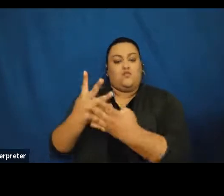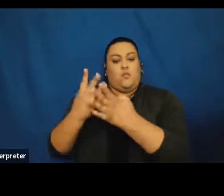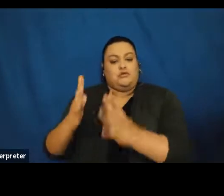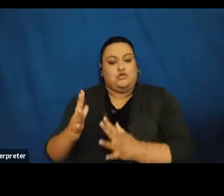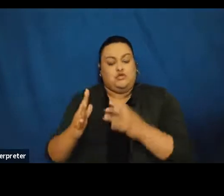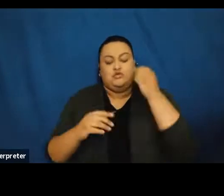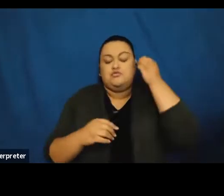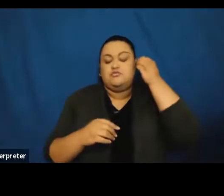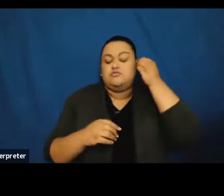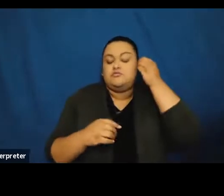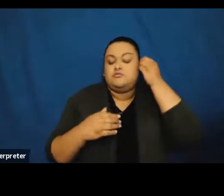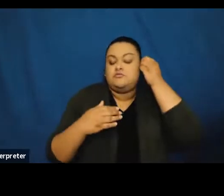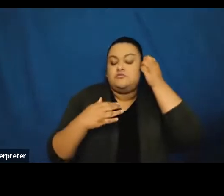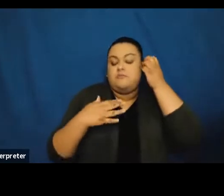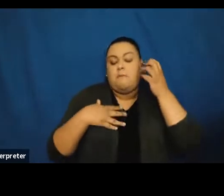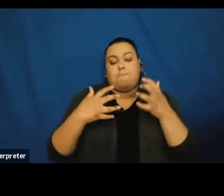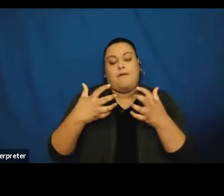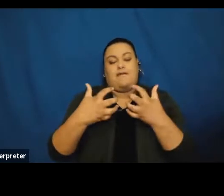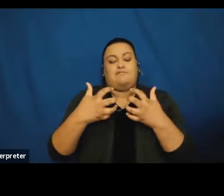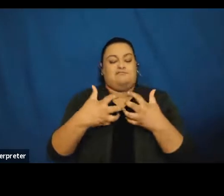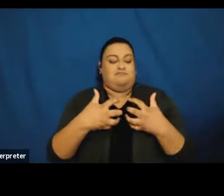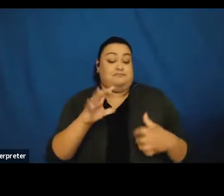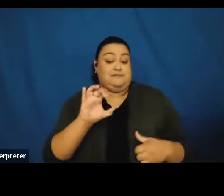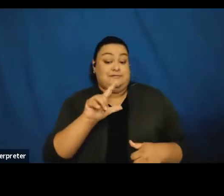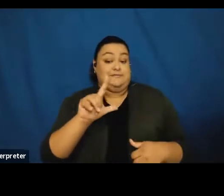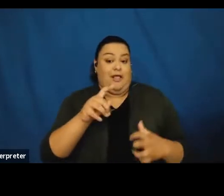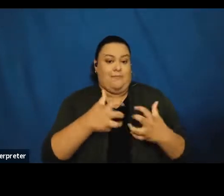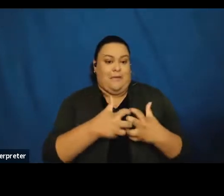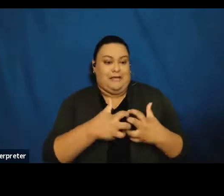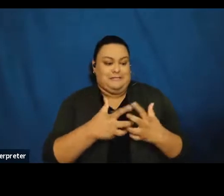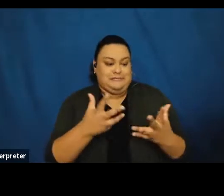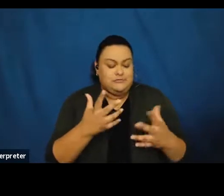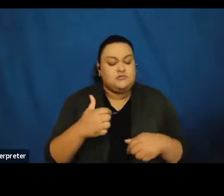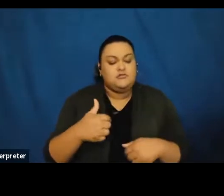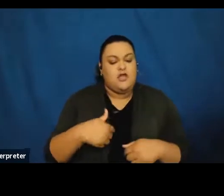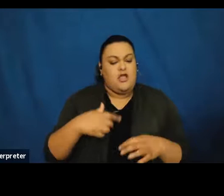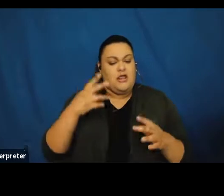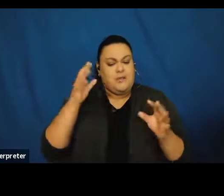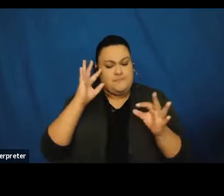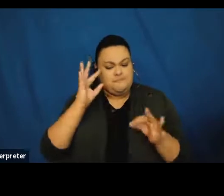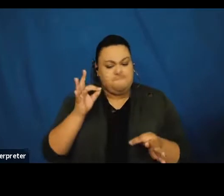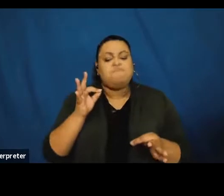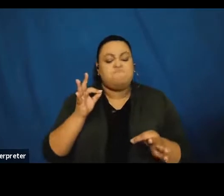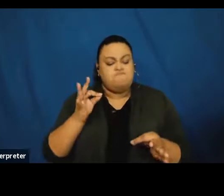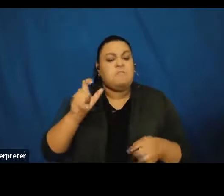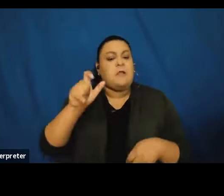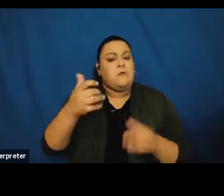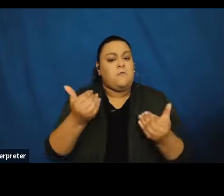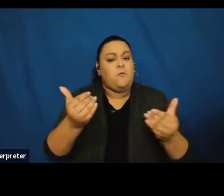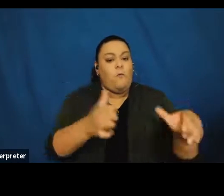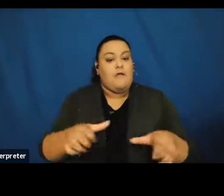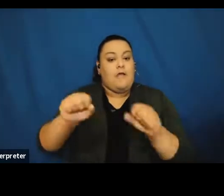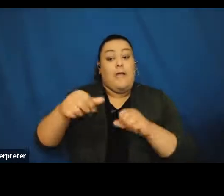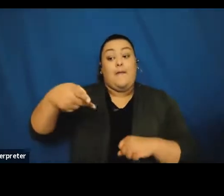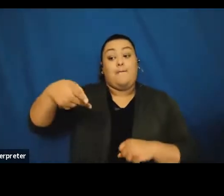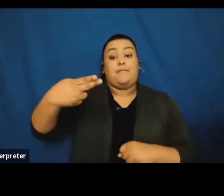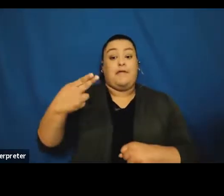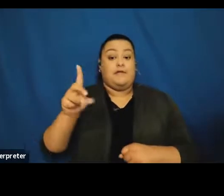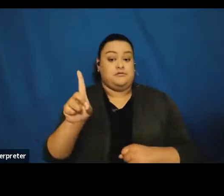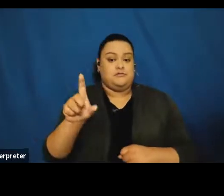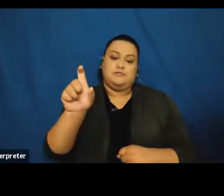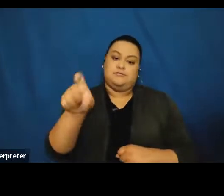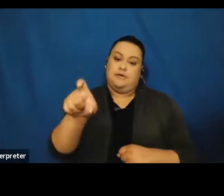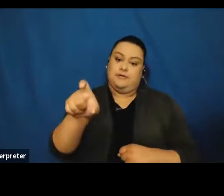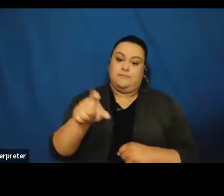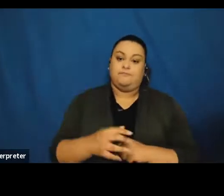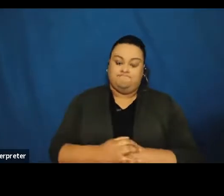cellmates, made me realize that, you know what, I got to get a PhD, because at that time I was only working on my master's, and so I got